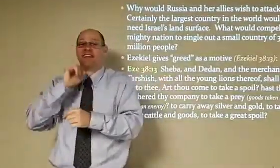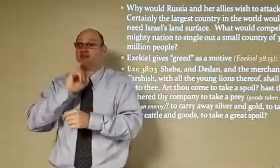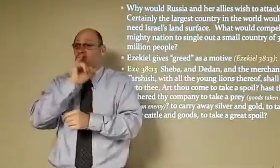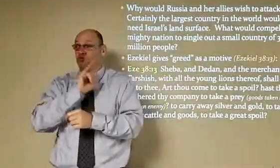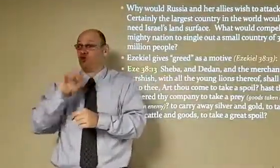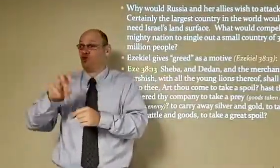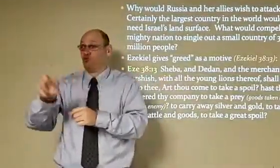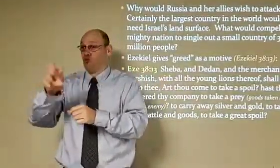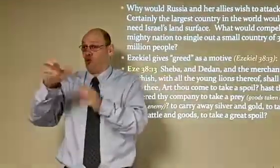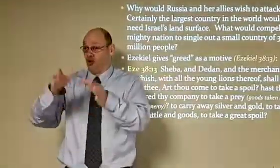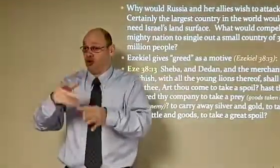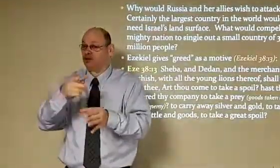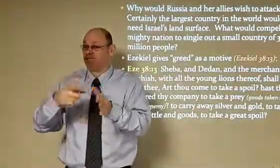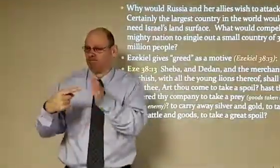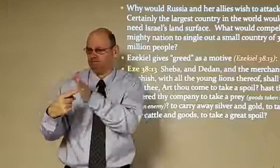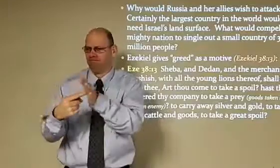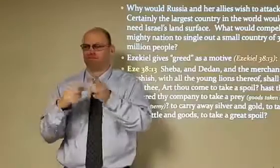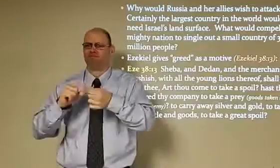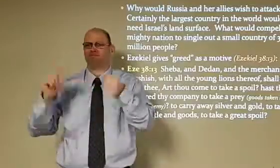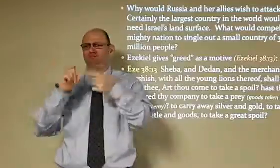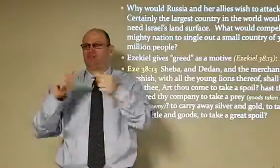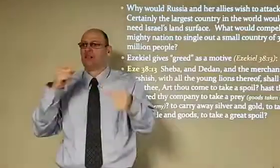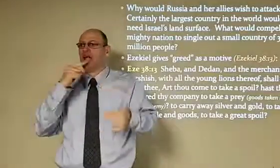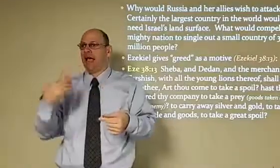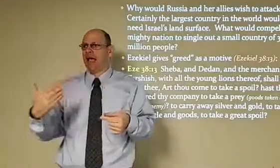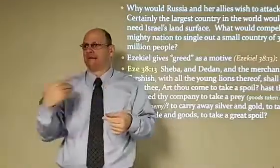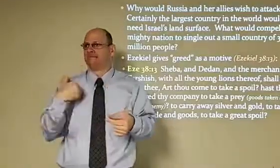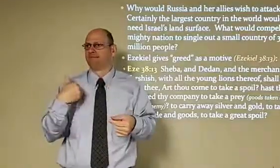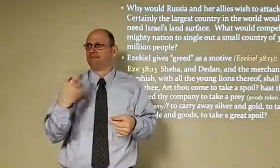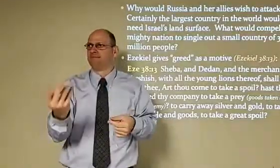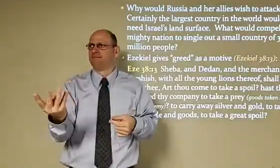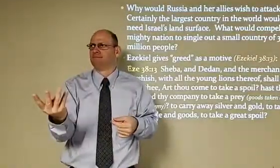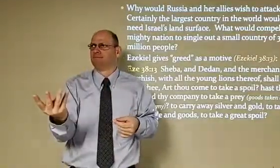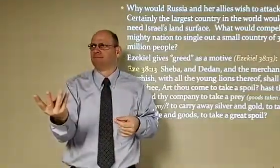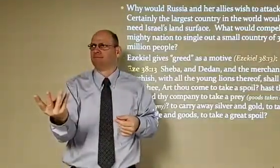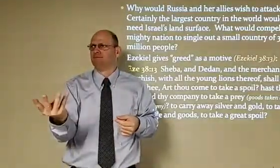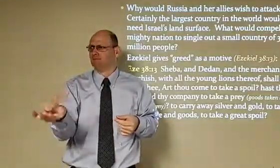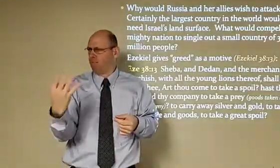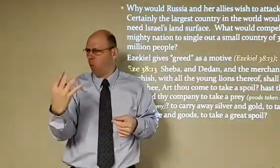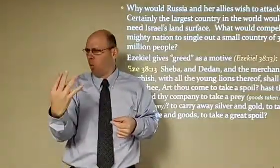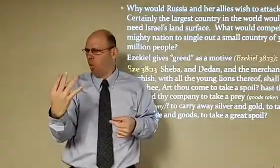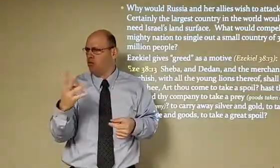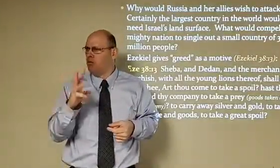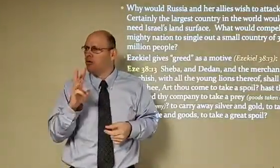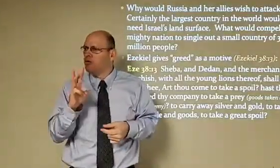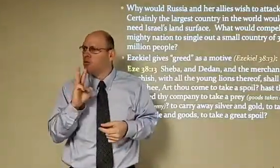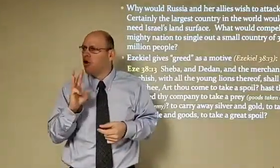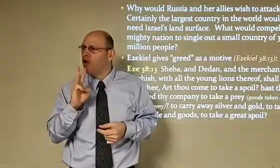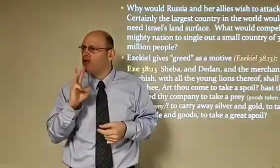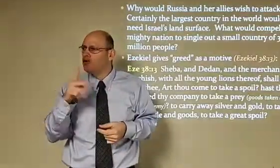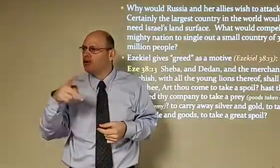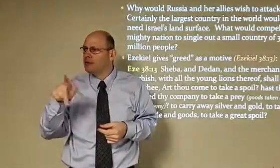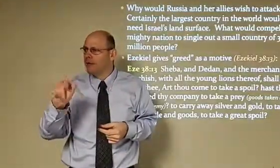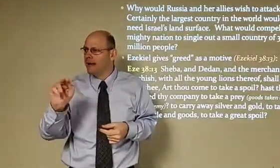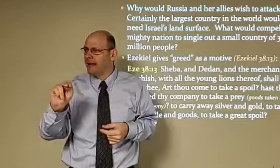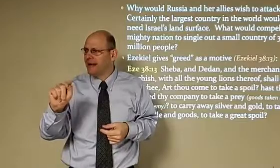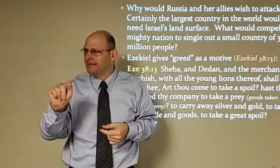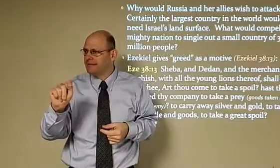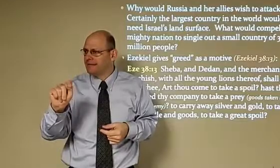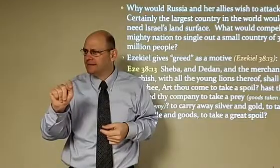to sign because of the bus. Anyway, they would show us things along the side of the road. And